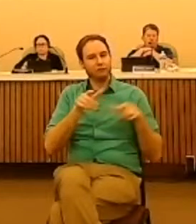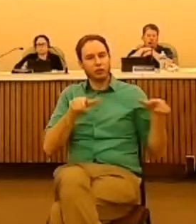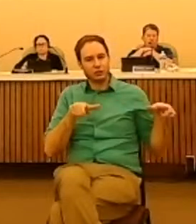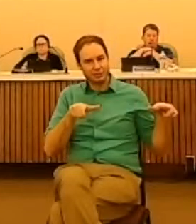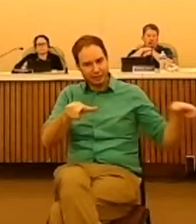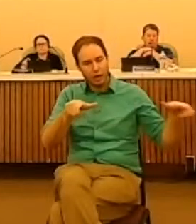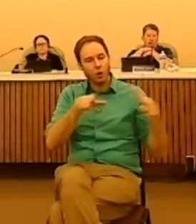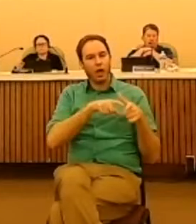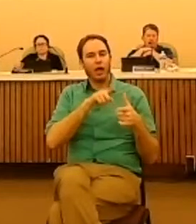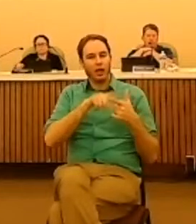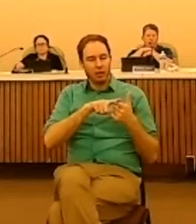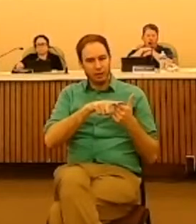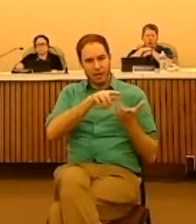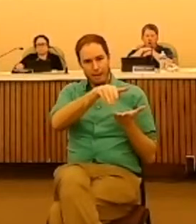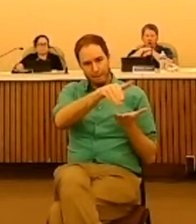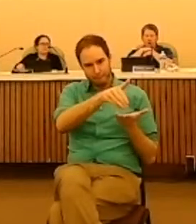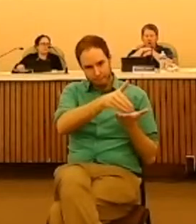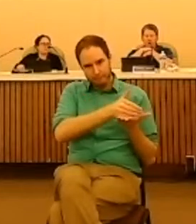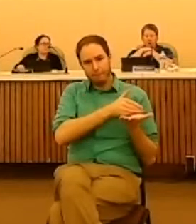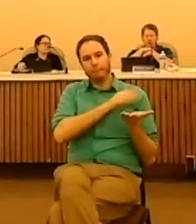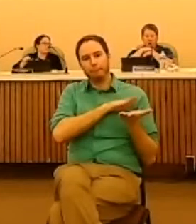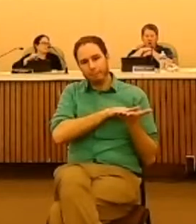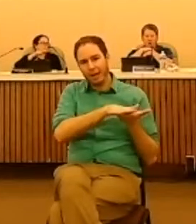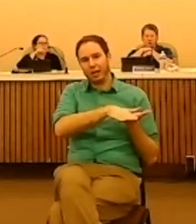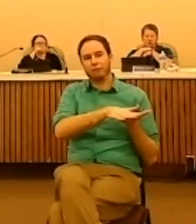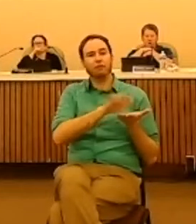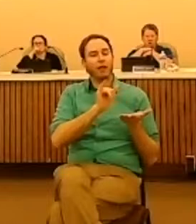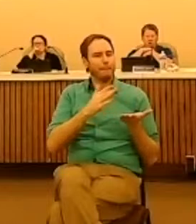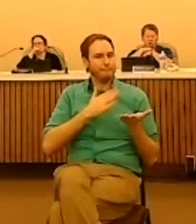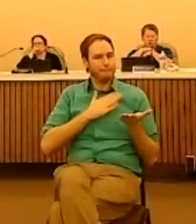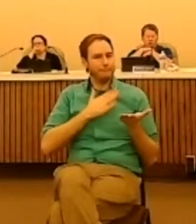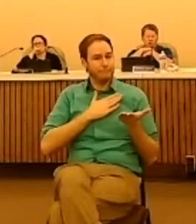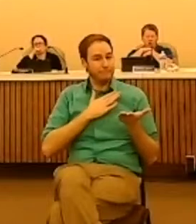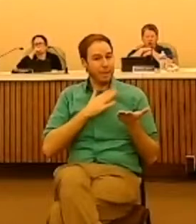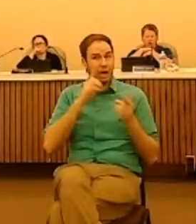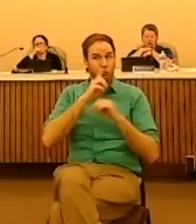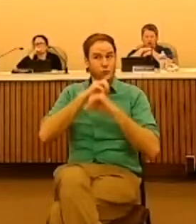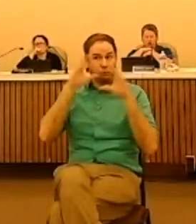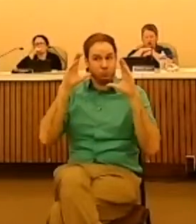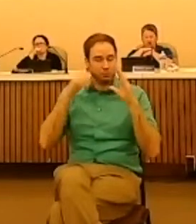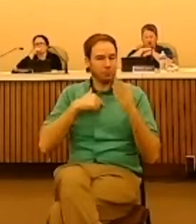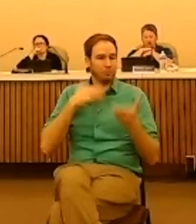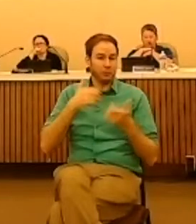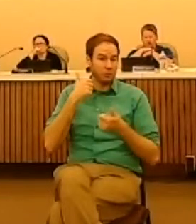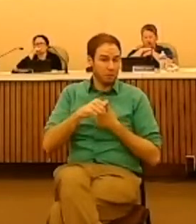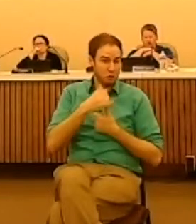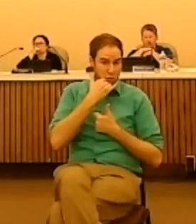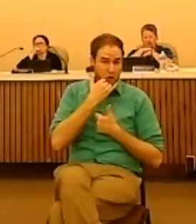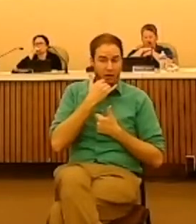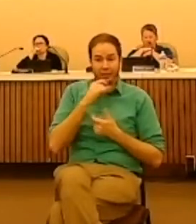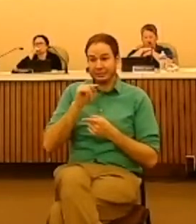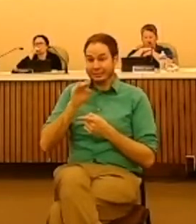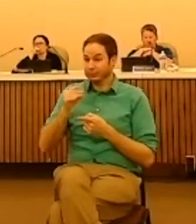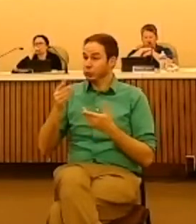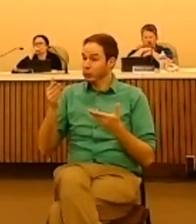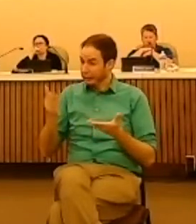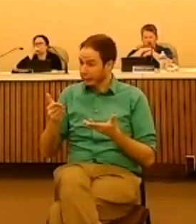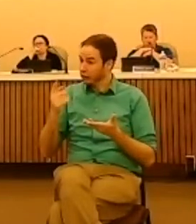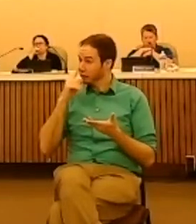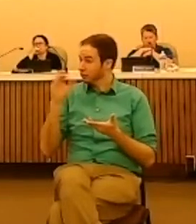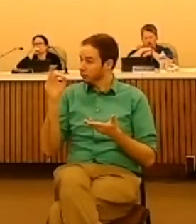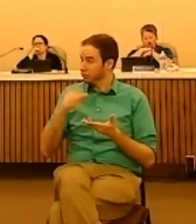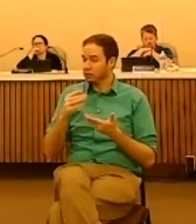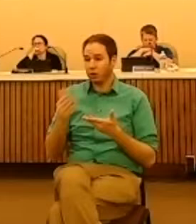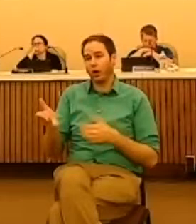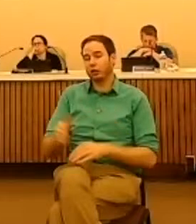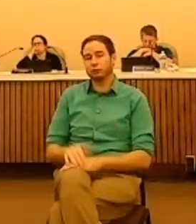would pave the road. So that's my recollection, but I could be remembering that wrong. Tim, if you happen to be on and wish to chime in,